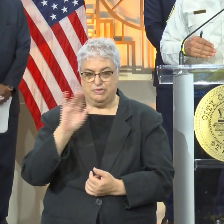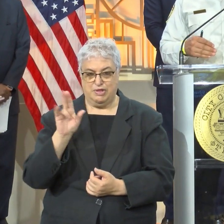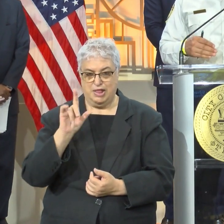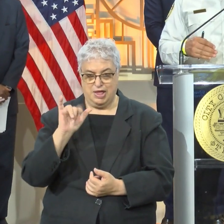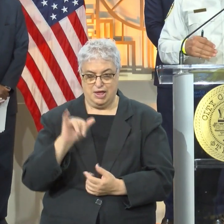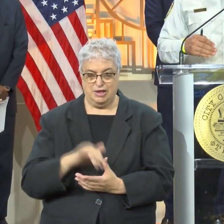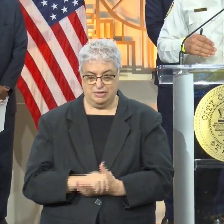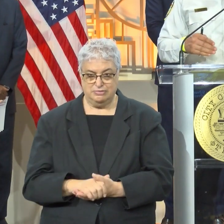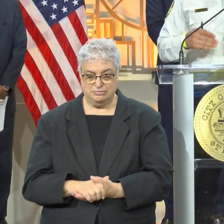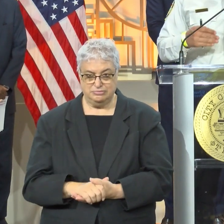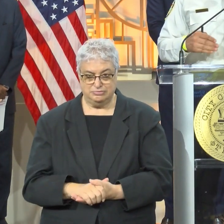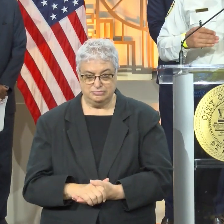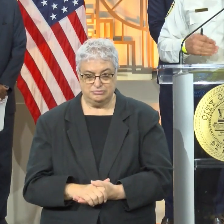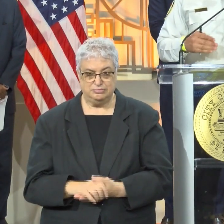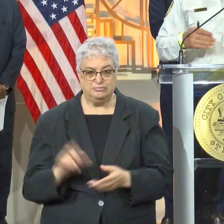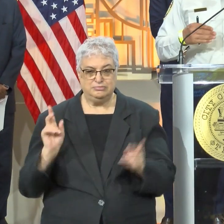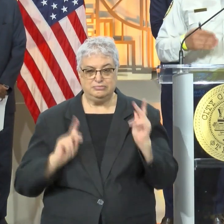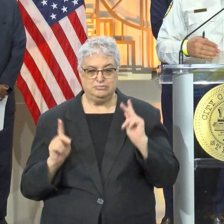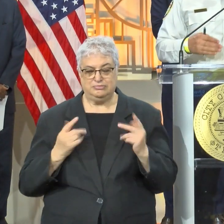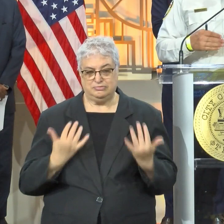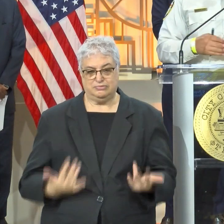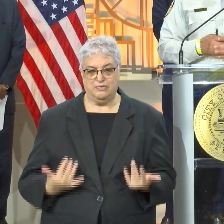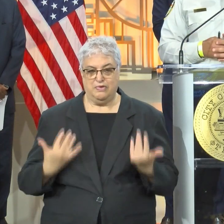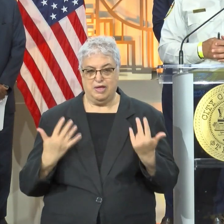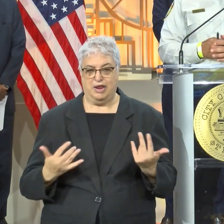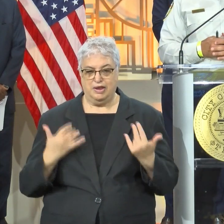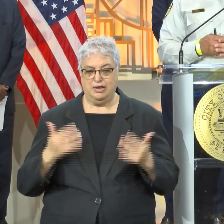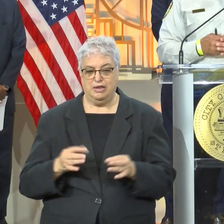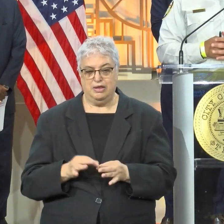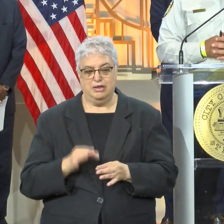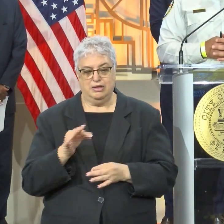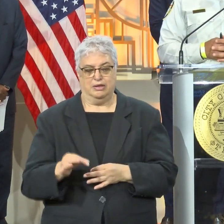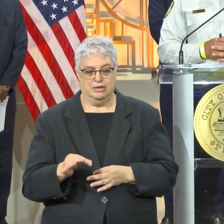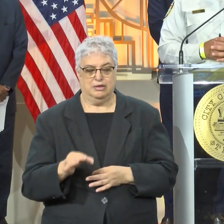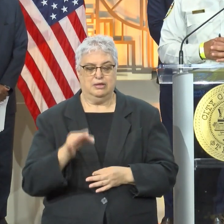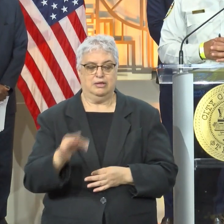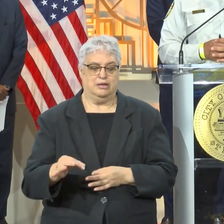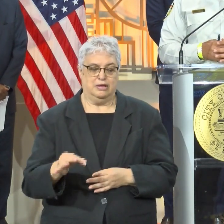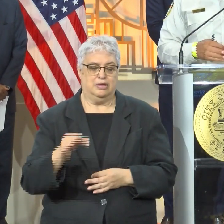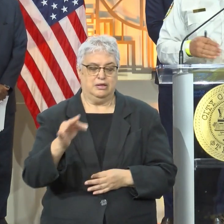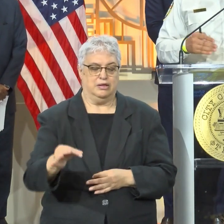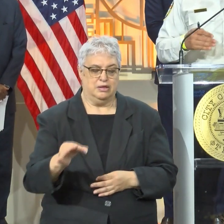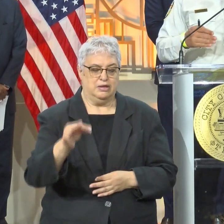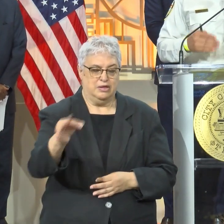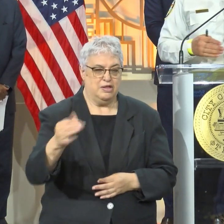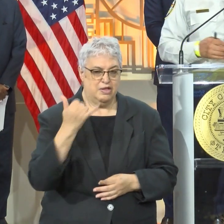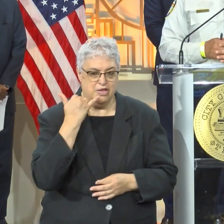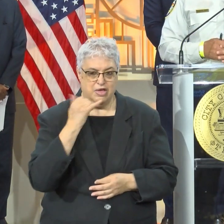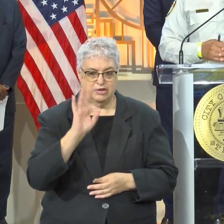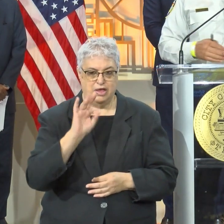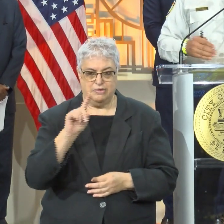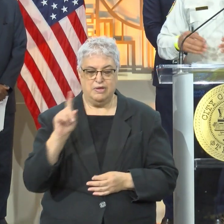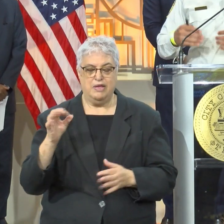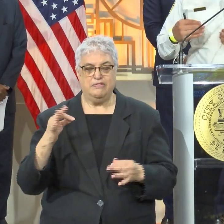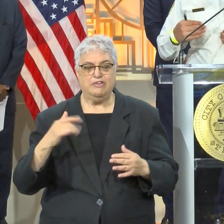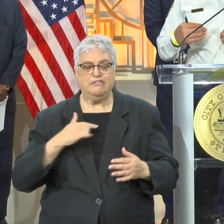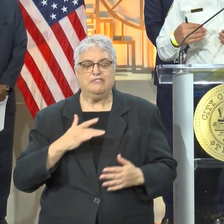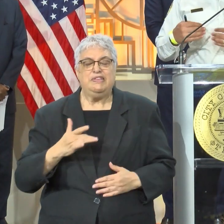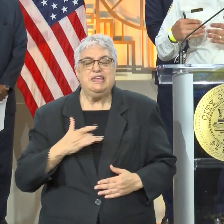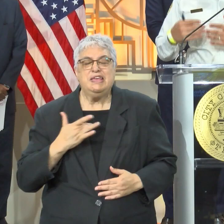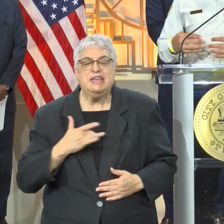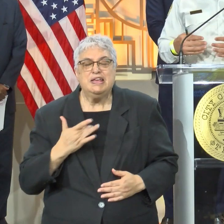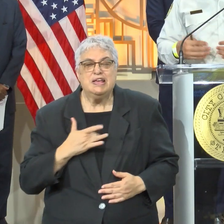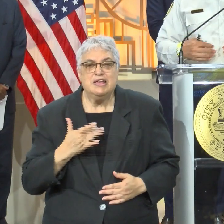July. People are just waiting way too long to call 911. If you're having symptoms